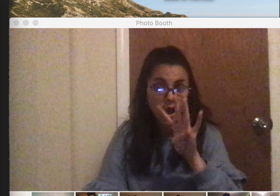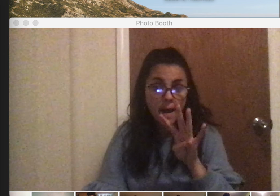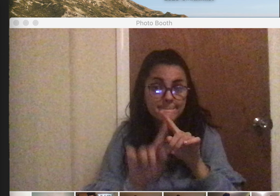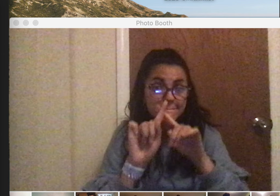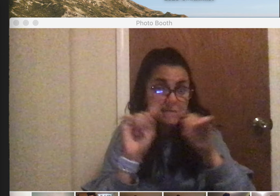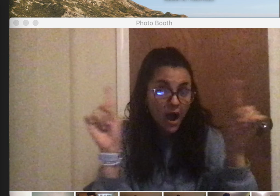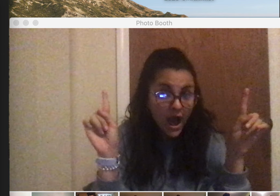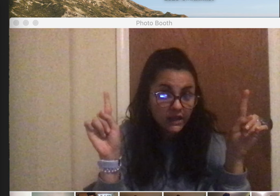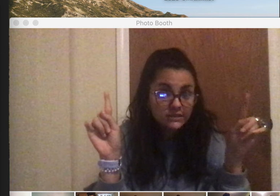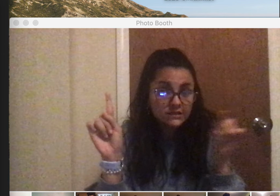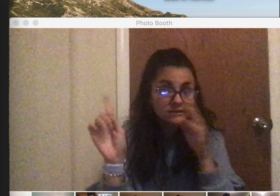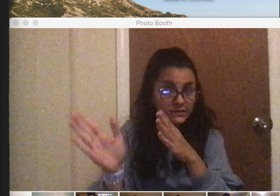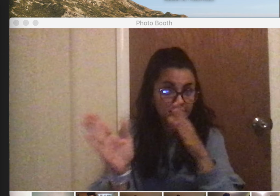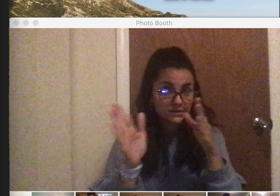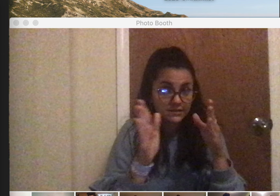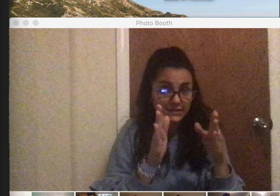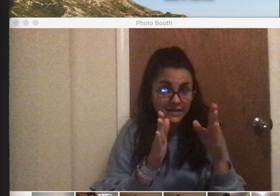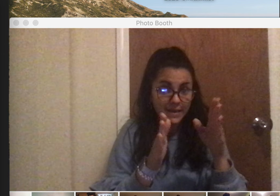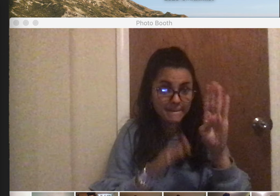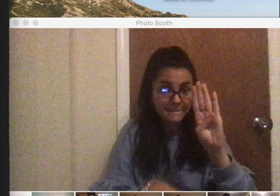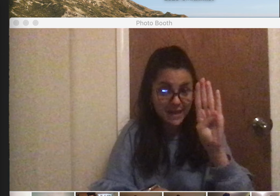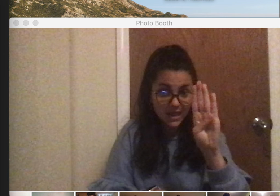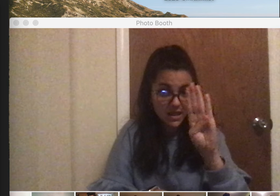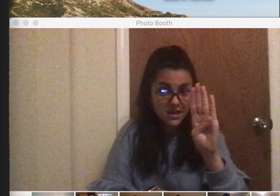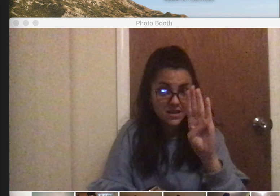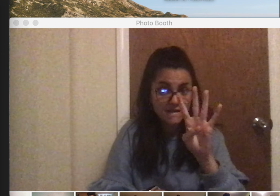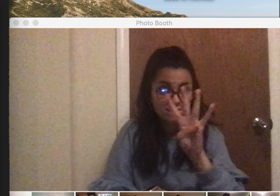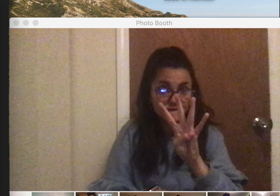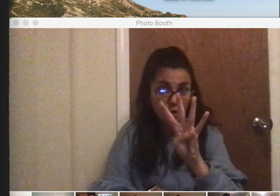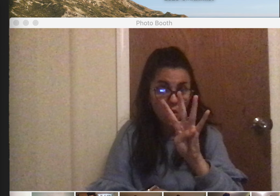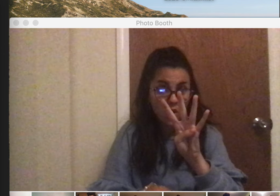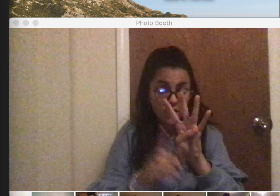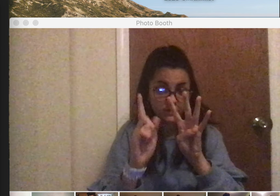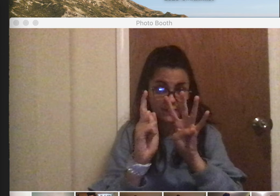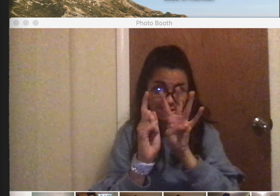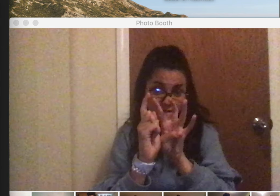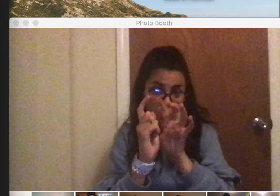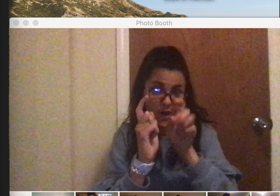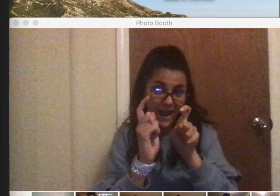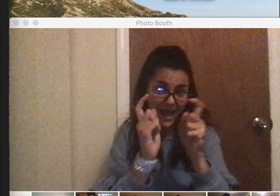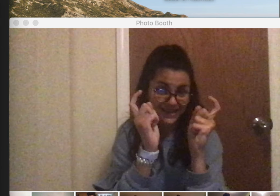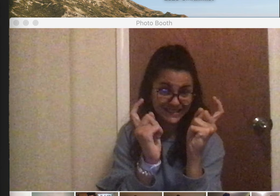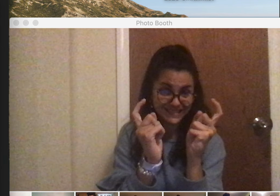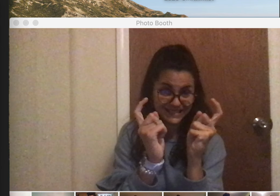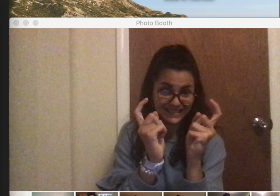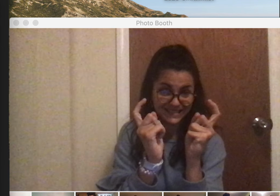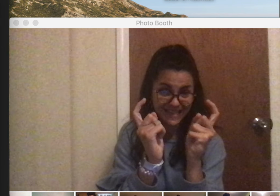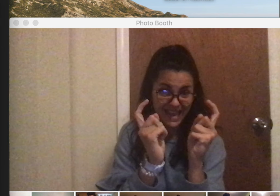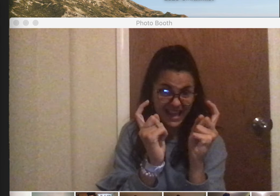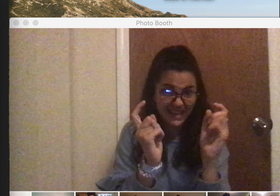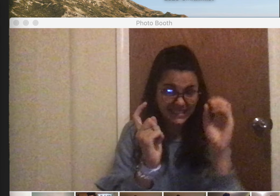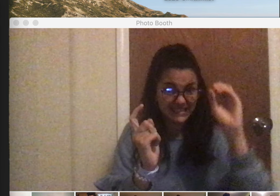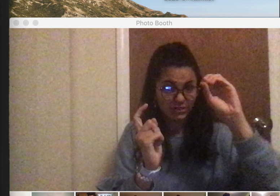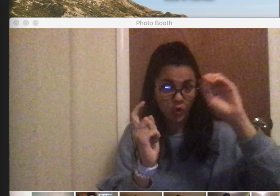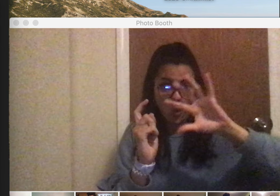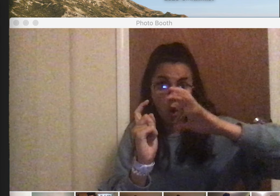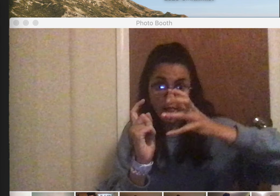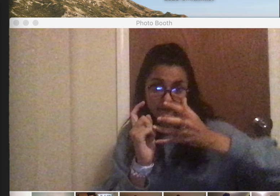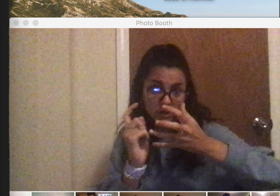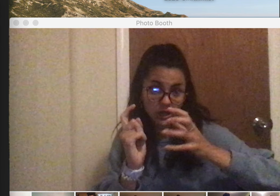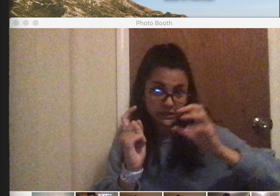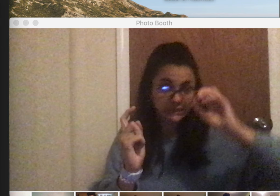However, when you have the parentheses, that whole thing, so this 4x is all being raised to the 0 power. That